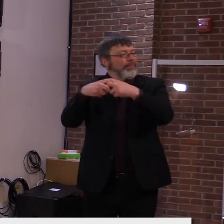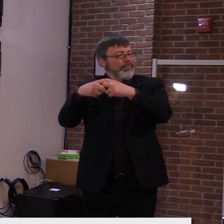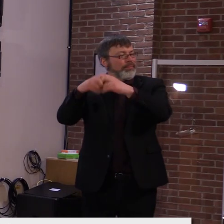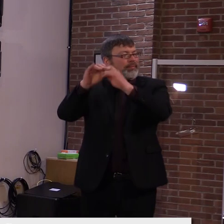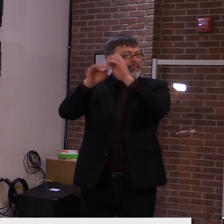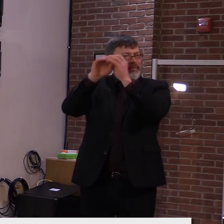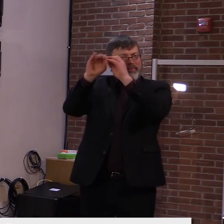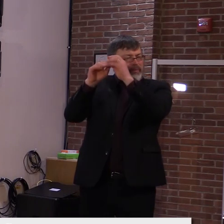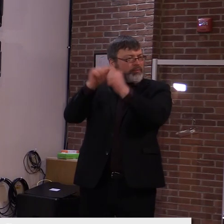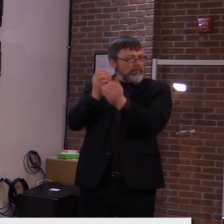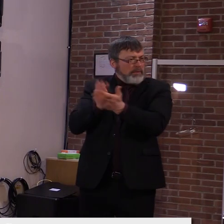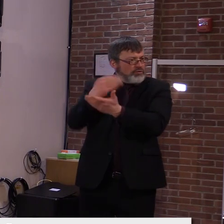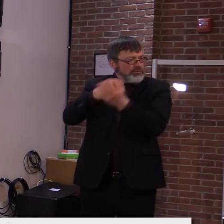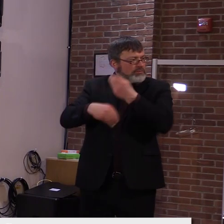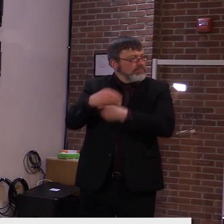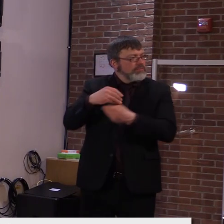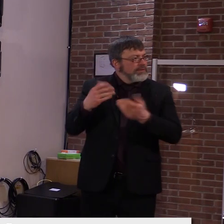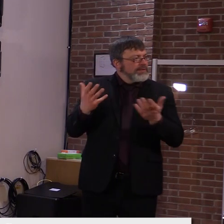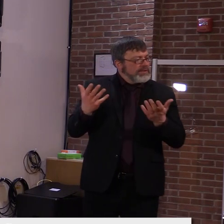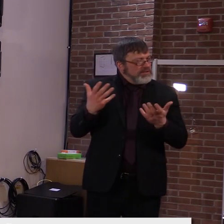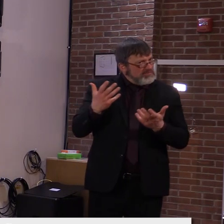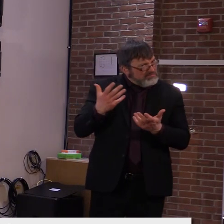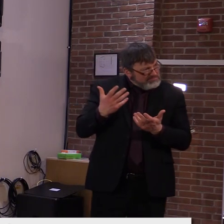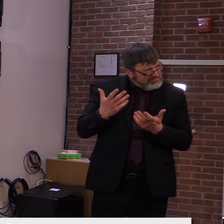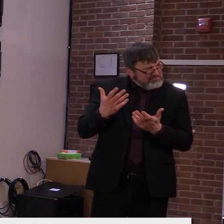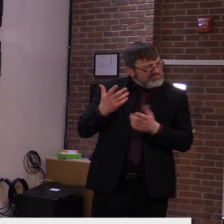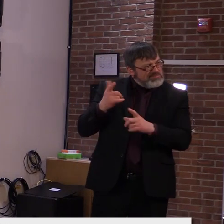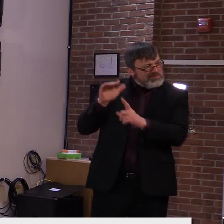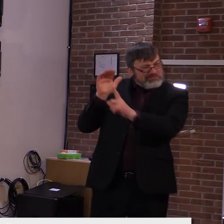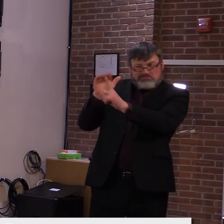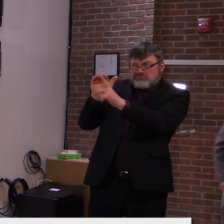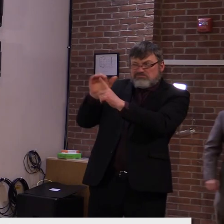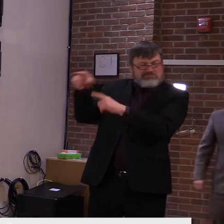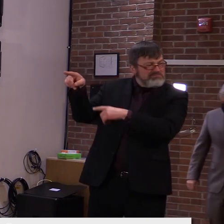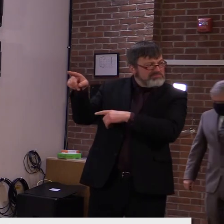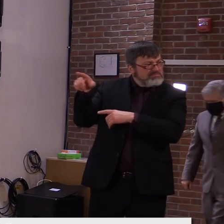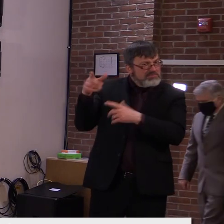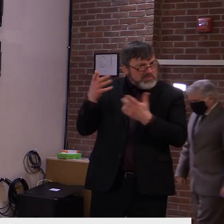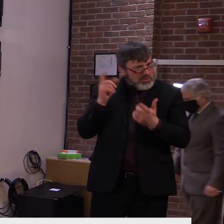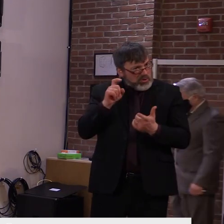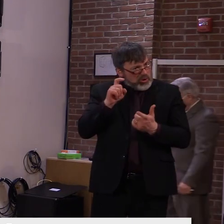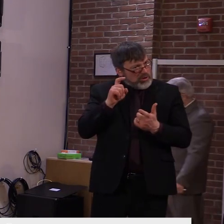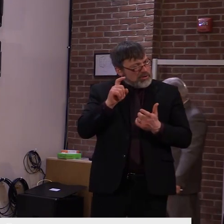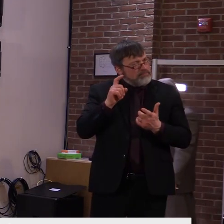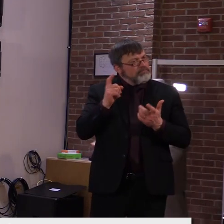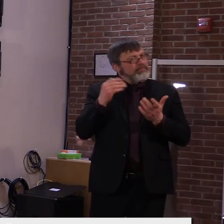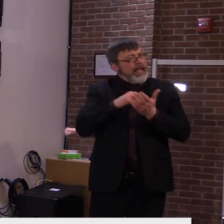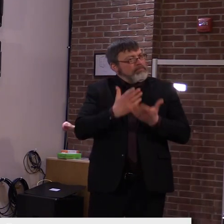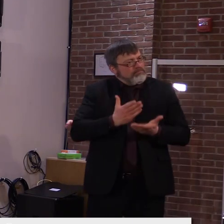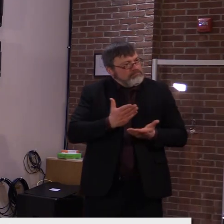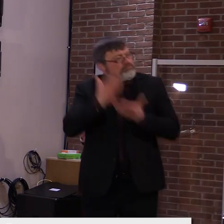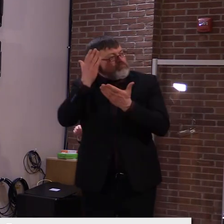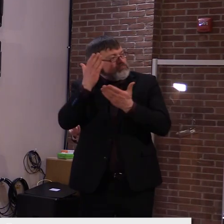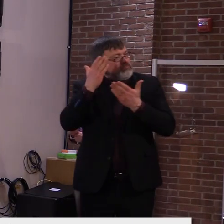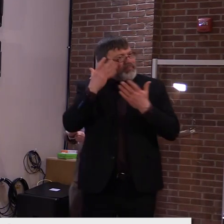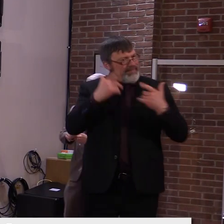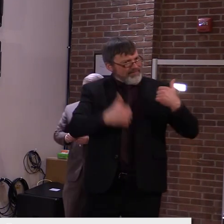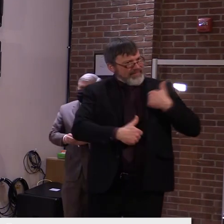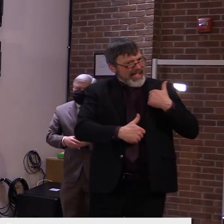Now appears it's going to miss crossover on March 19th and never get to the Senate this year. These Vermont veterans